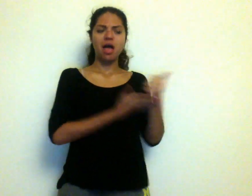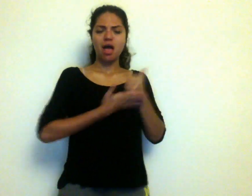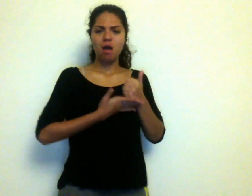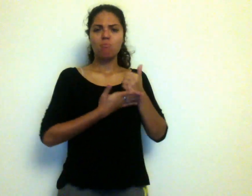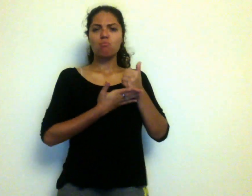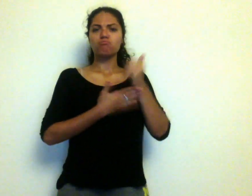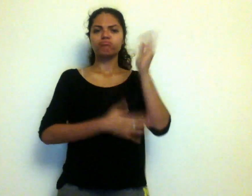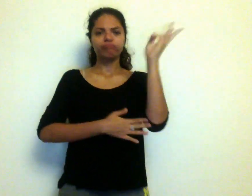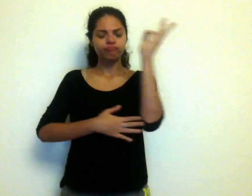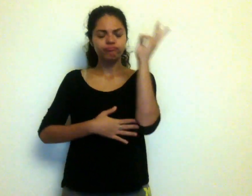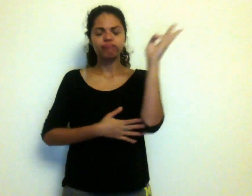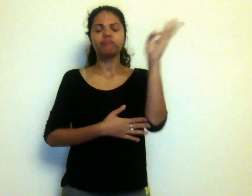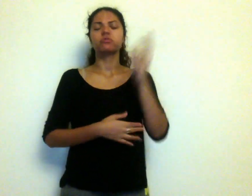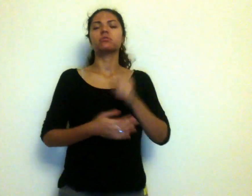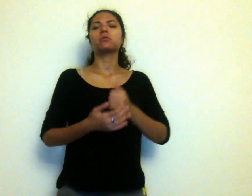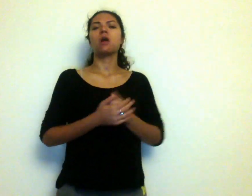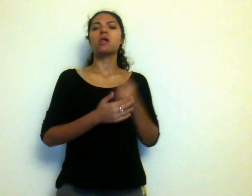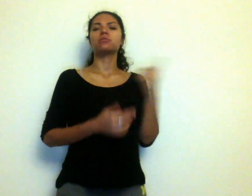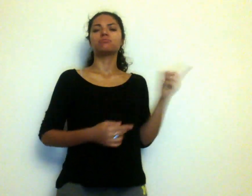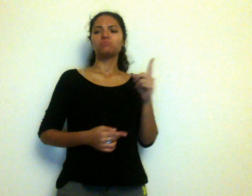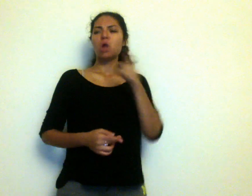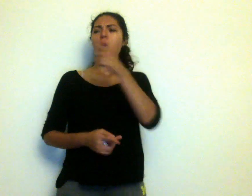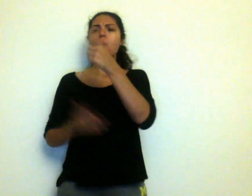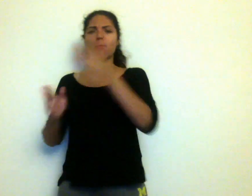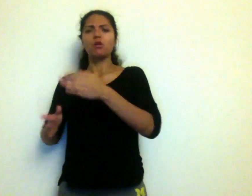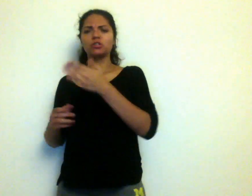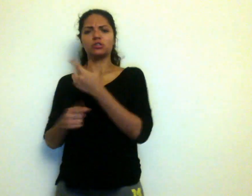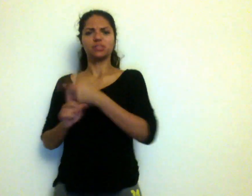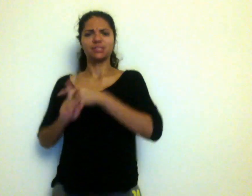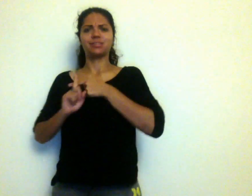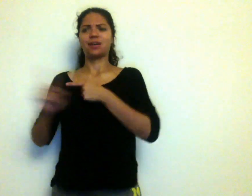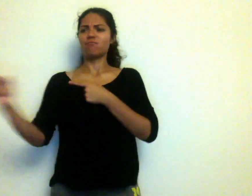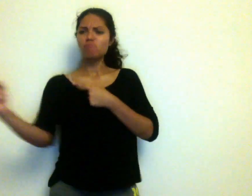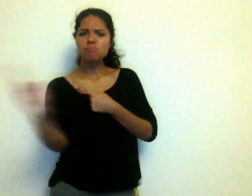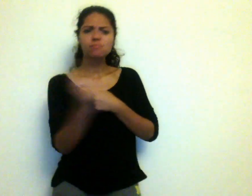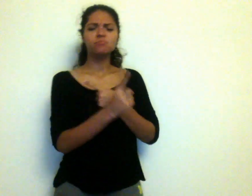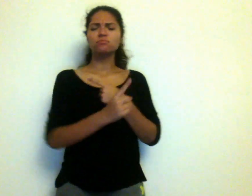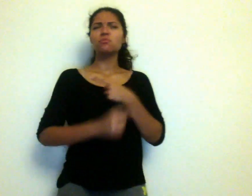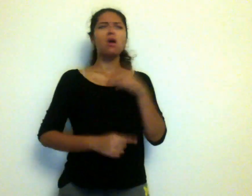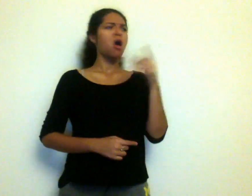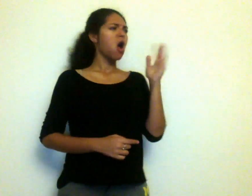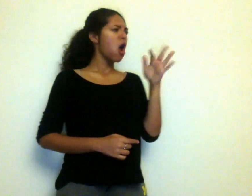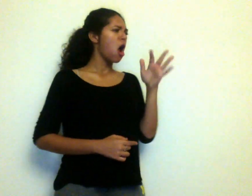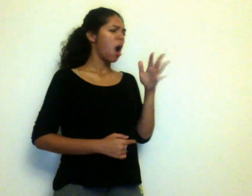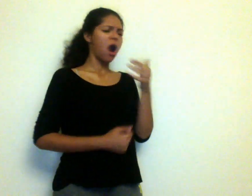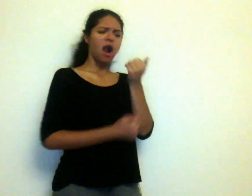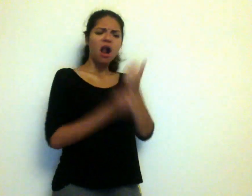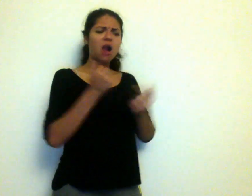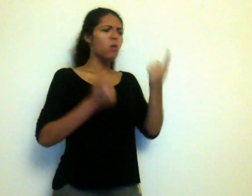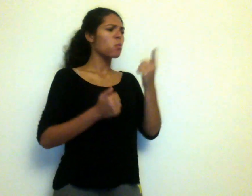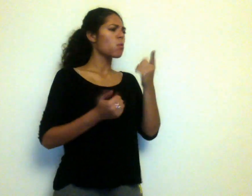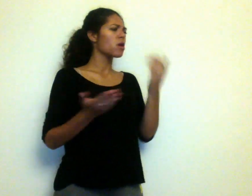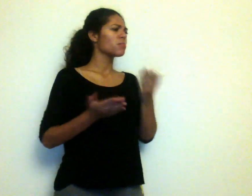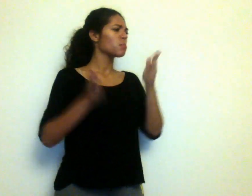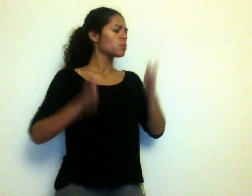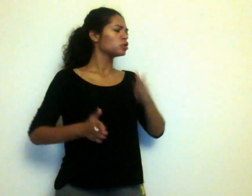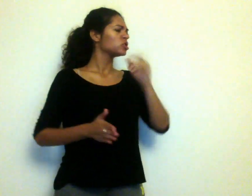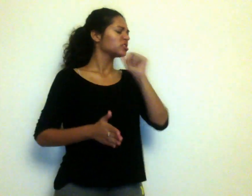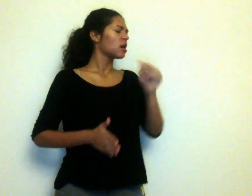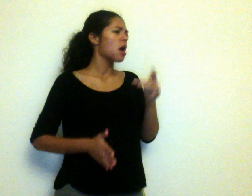over to him afterwards and said to him, if anybody here was not touched tonight, I want to see that man. That's the